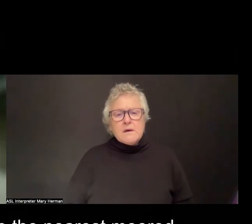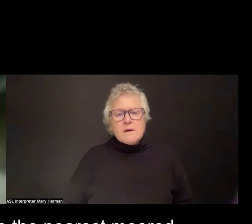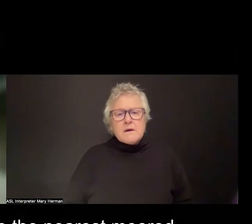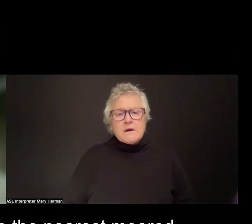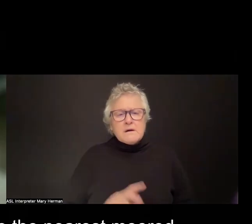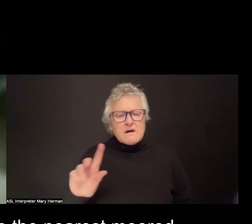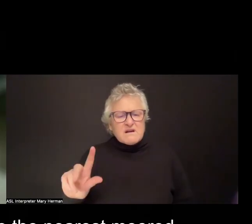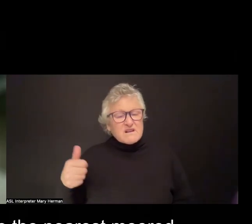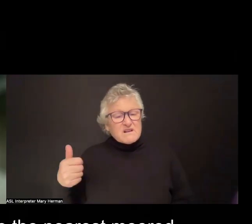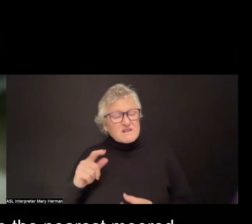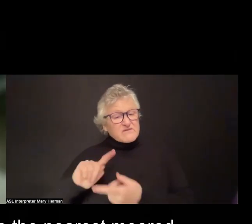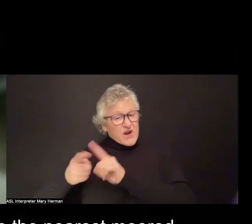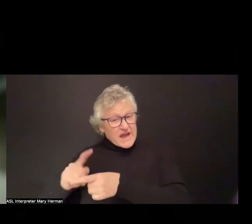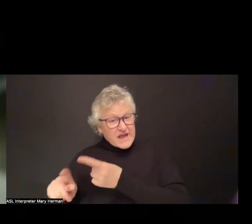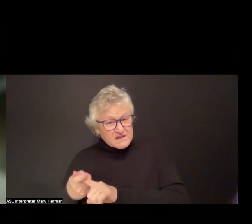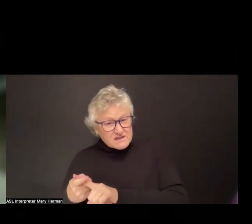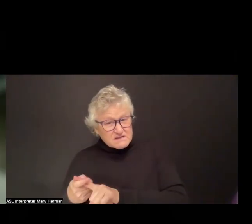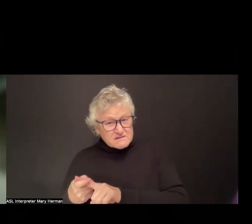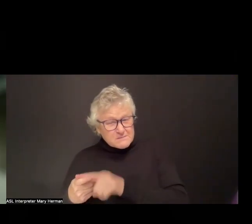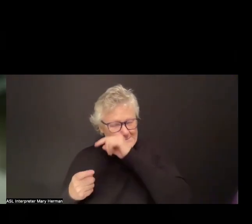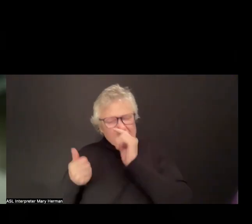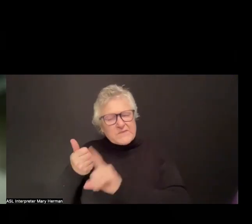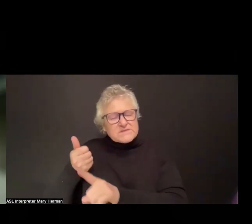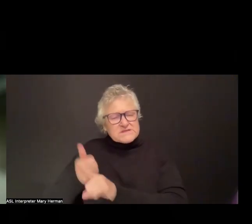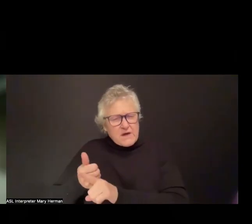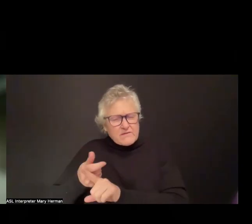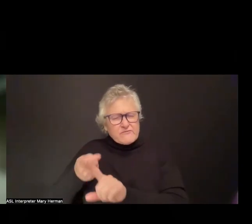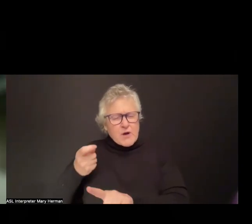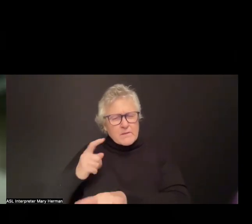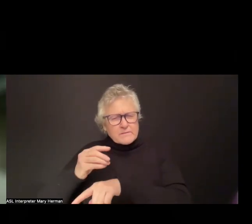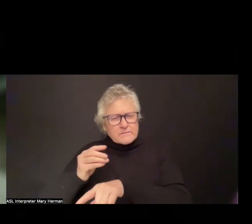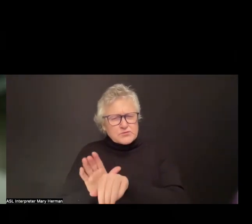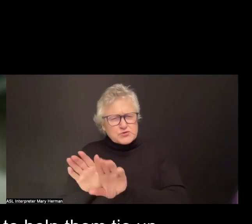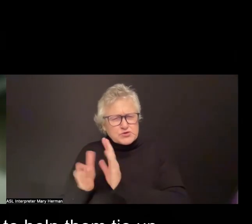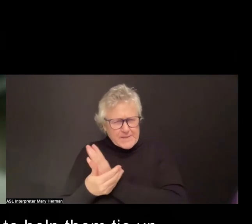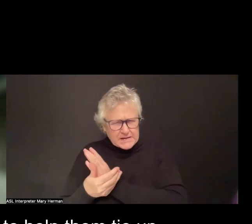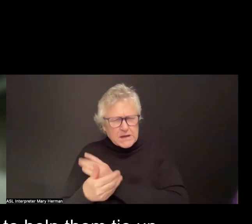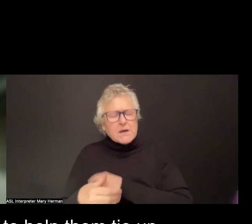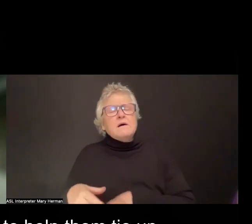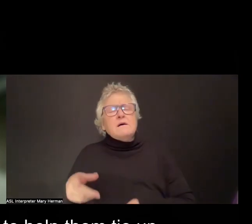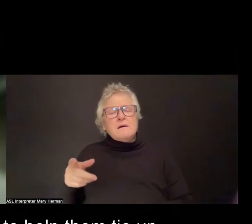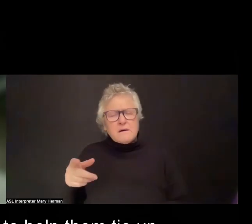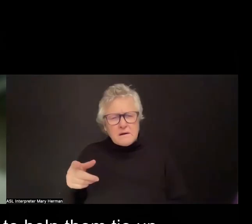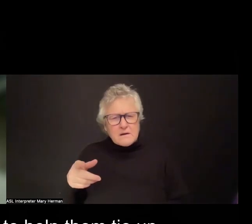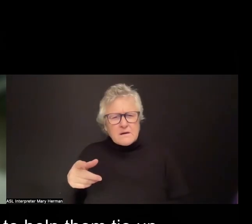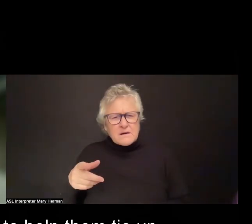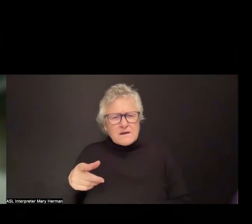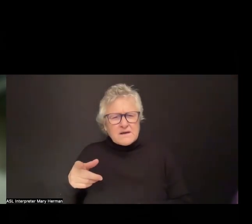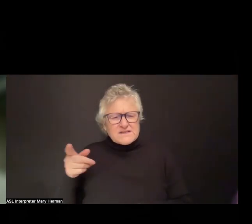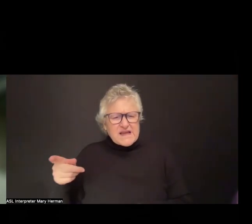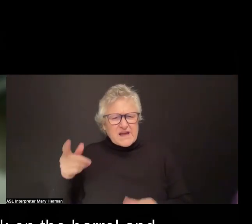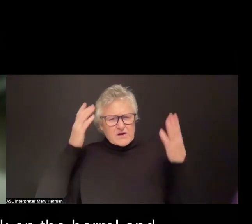nearest moored brig, and the boy with his back to me leaned on an oar to clear the stern. I could have gone to help them tie up, but it was too